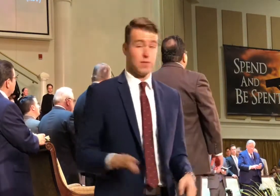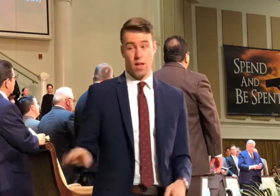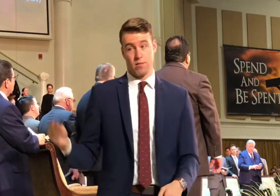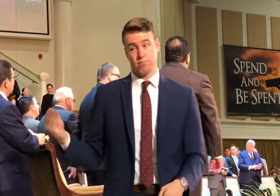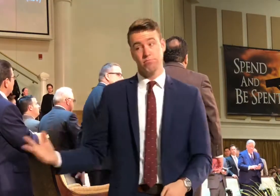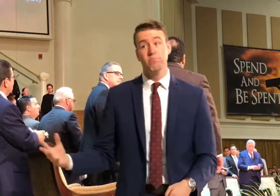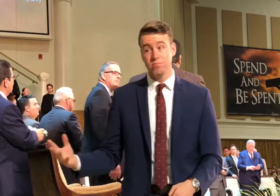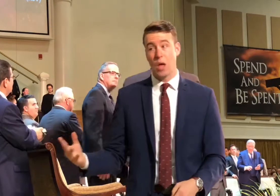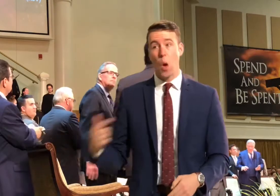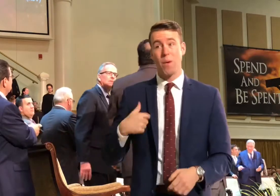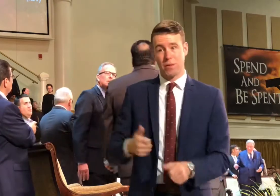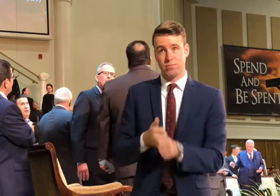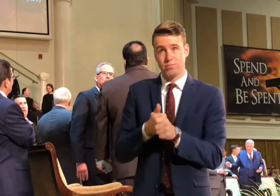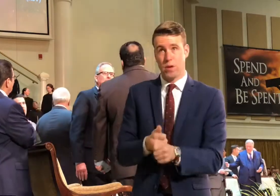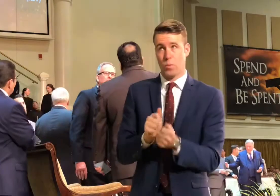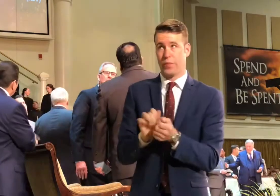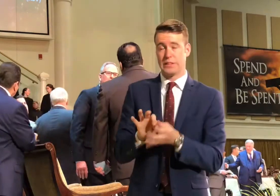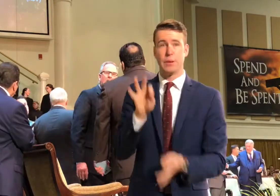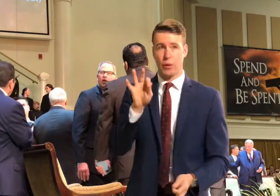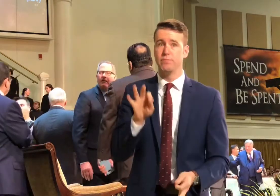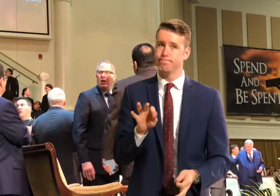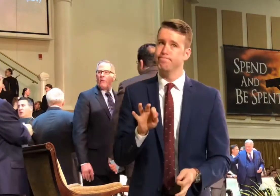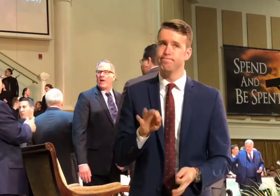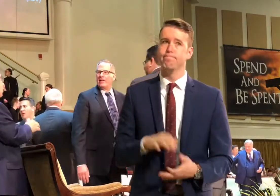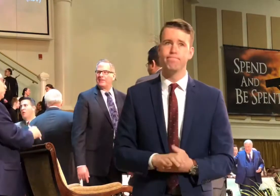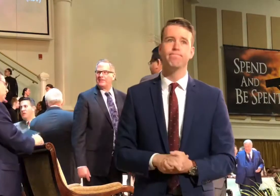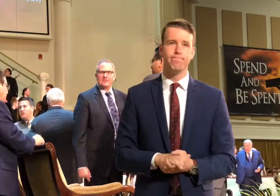and tell them we got to walk in the Spirit.